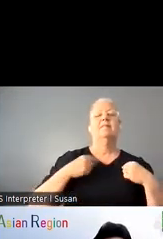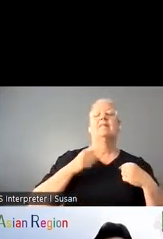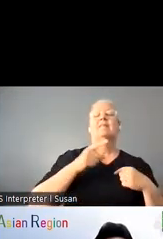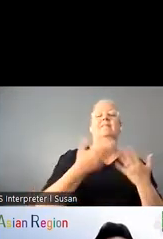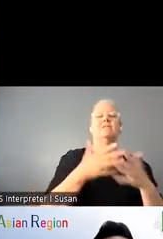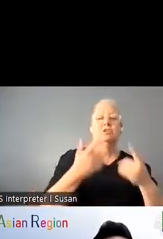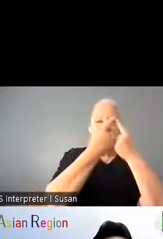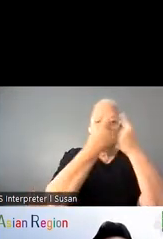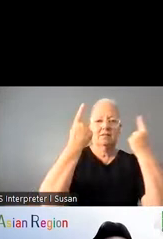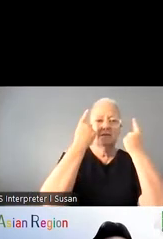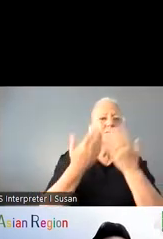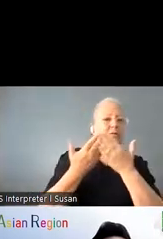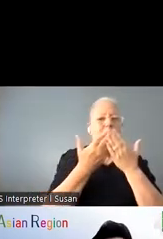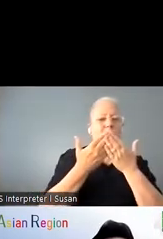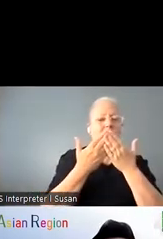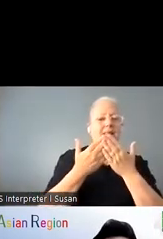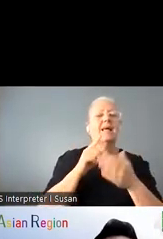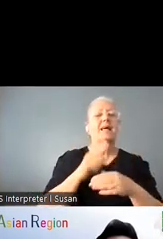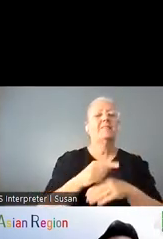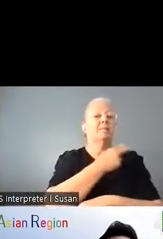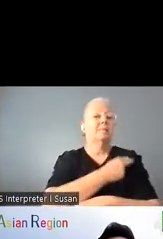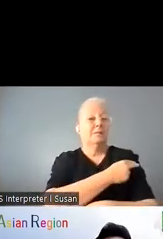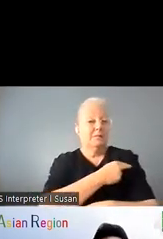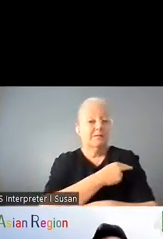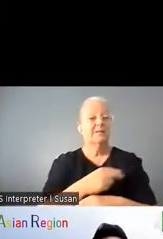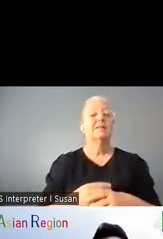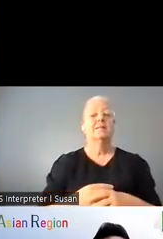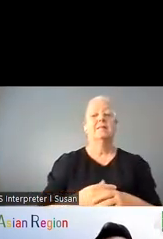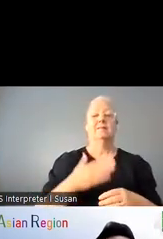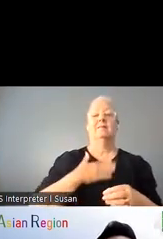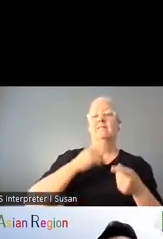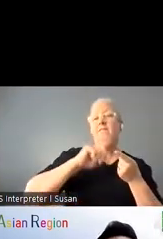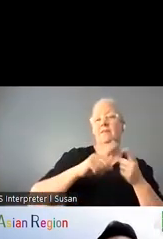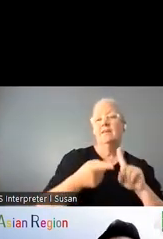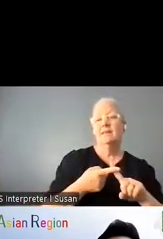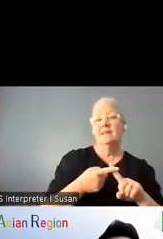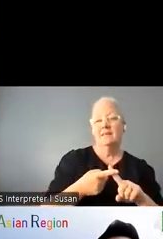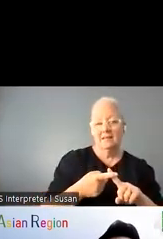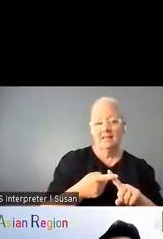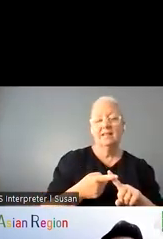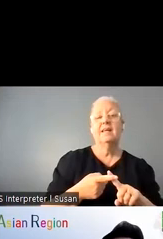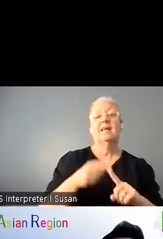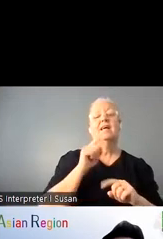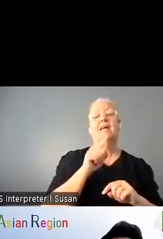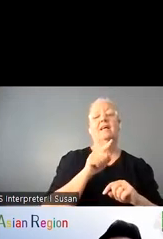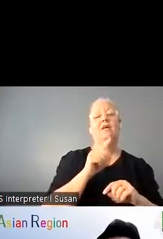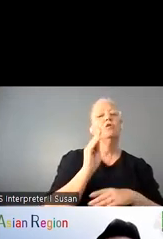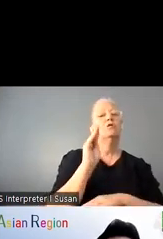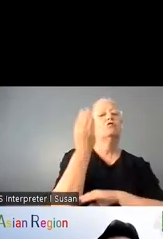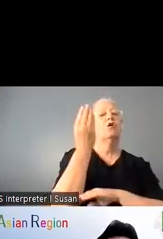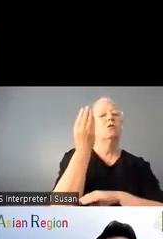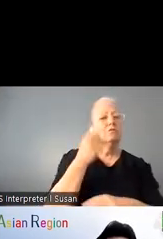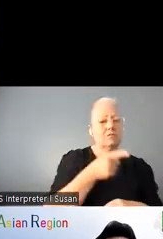school, and my friends who live in Jakarta on my